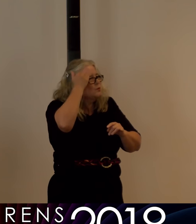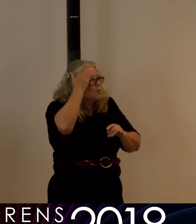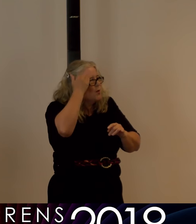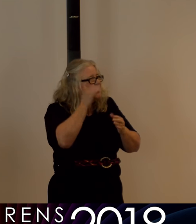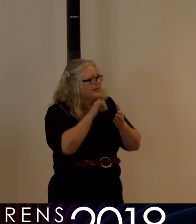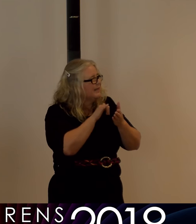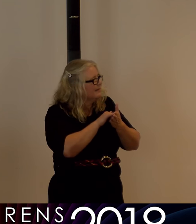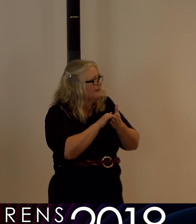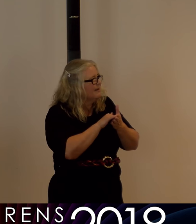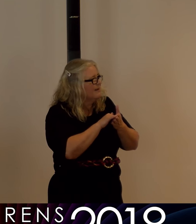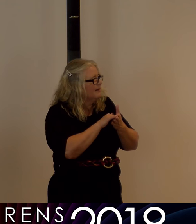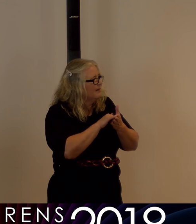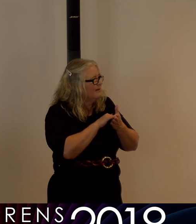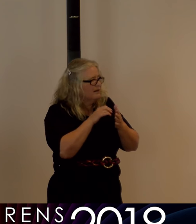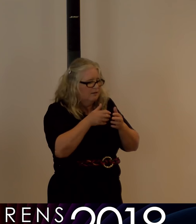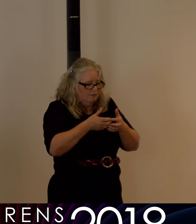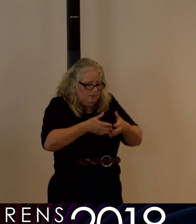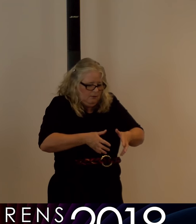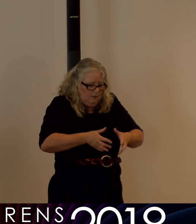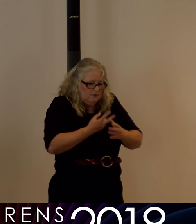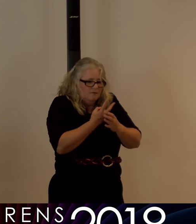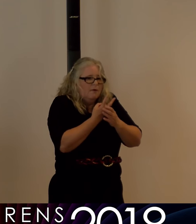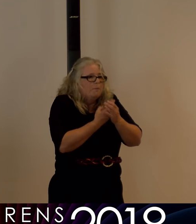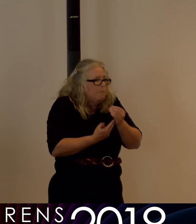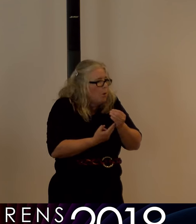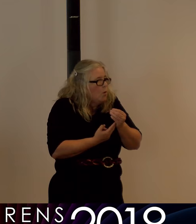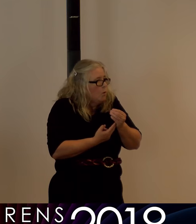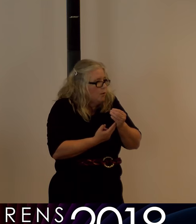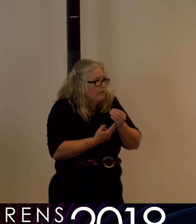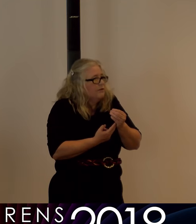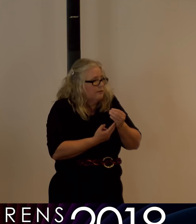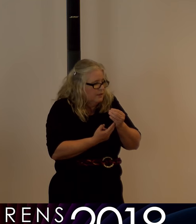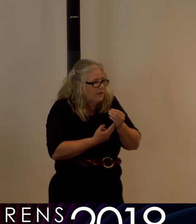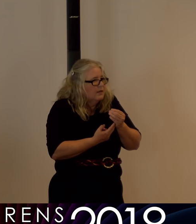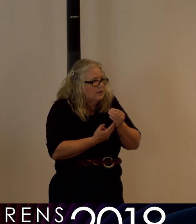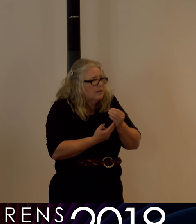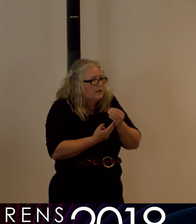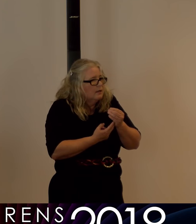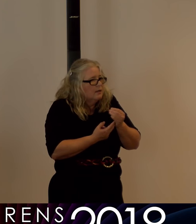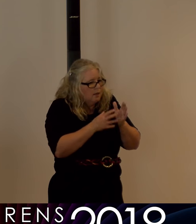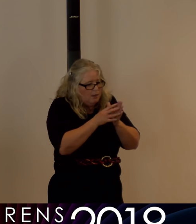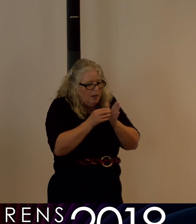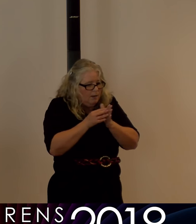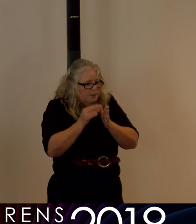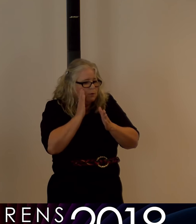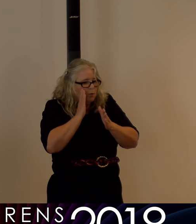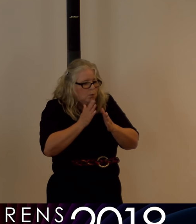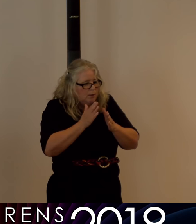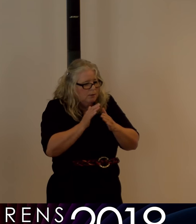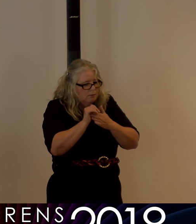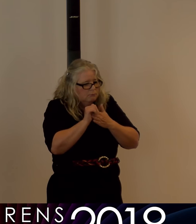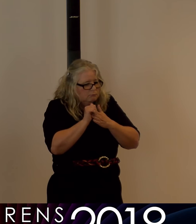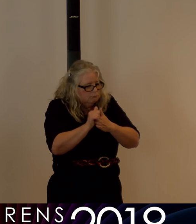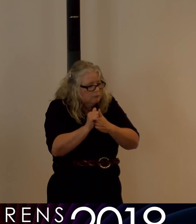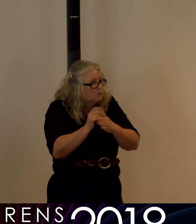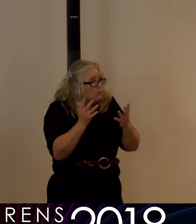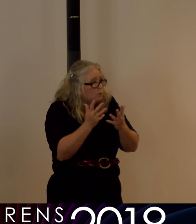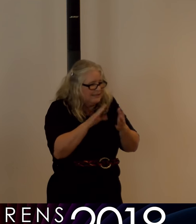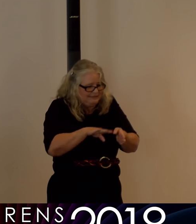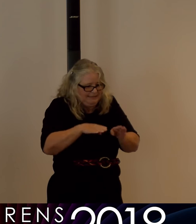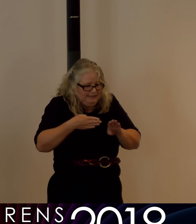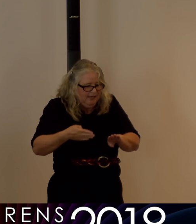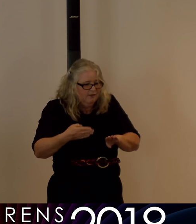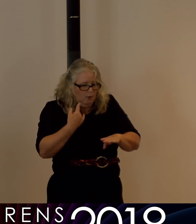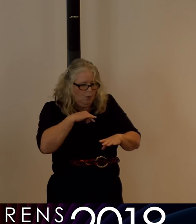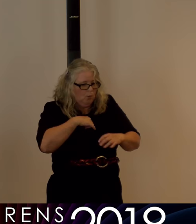the loss of both copies would likely lead to death, we made a copy of the